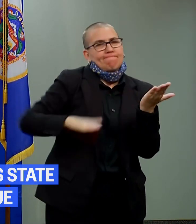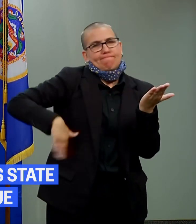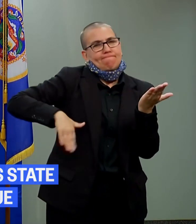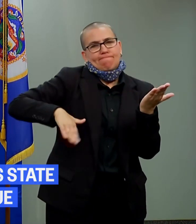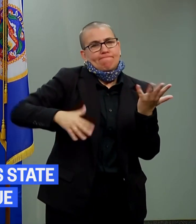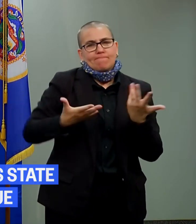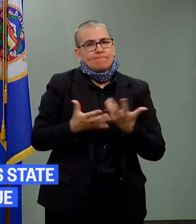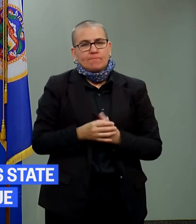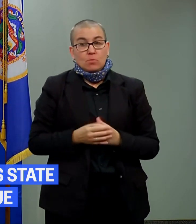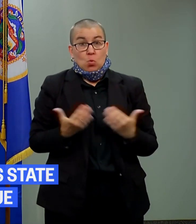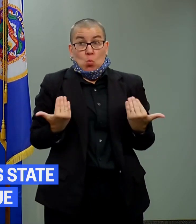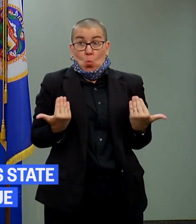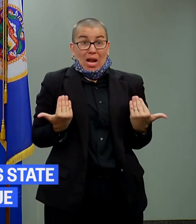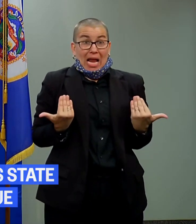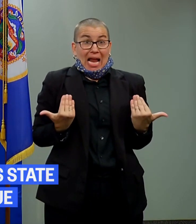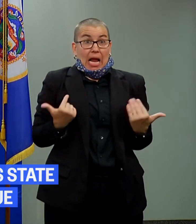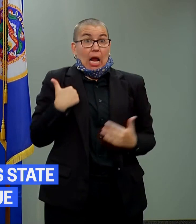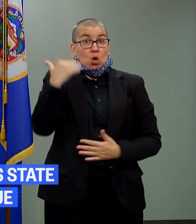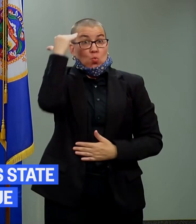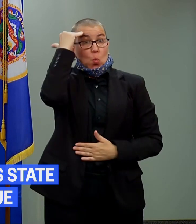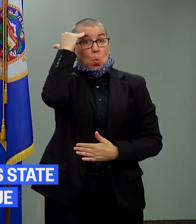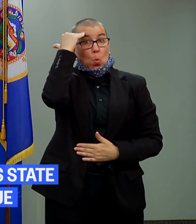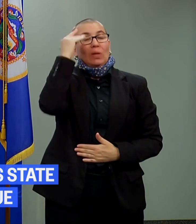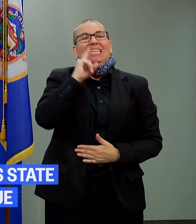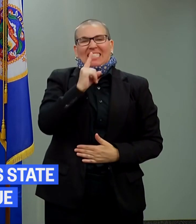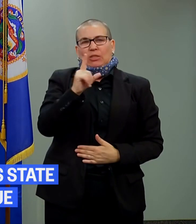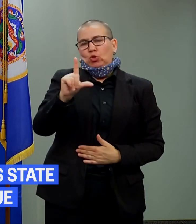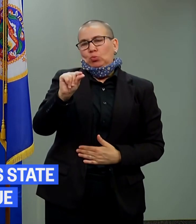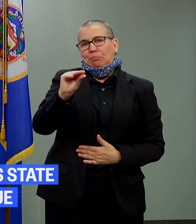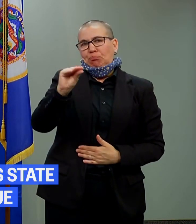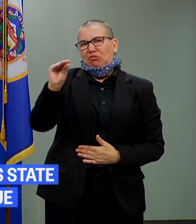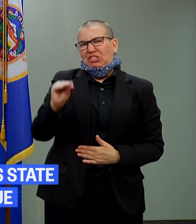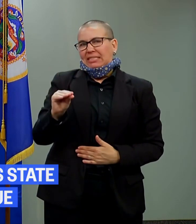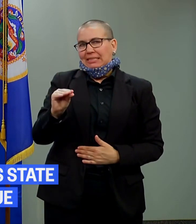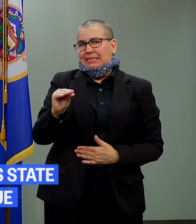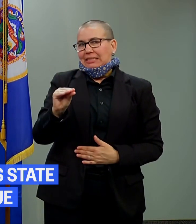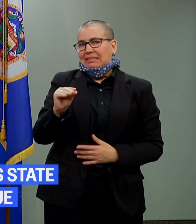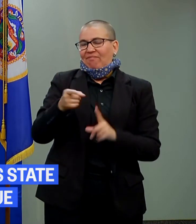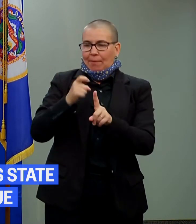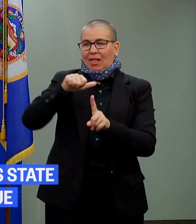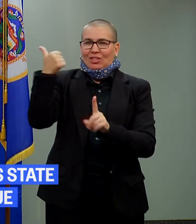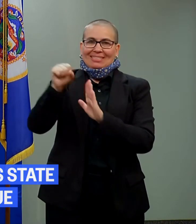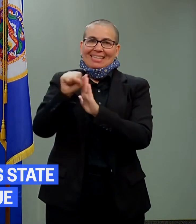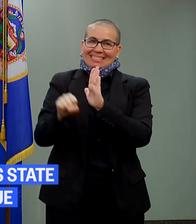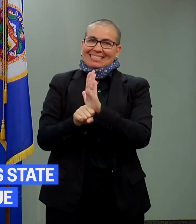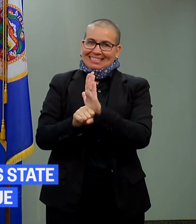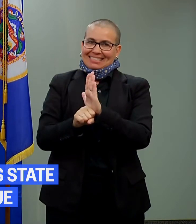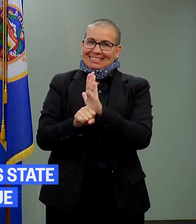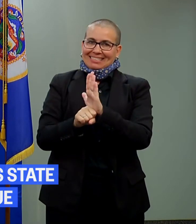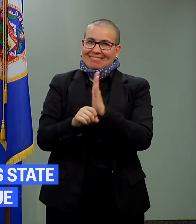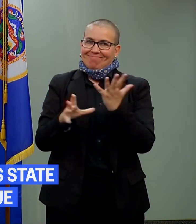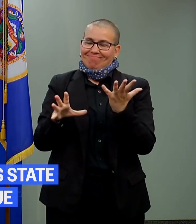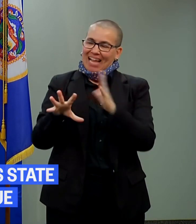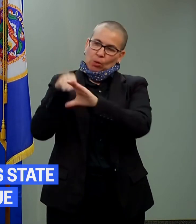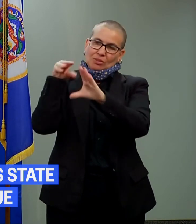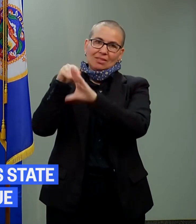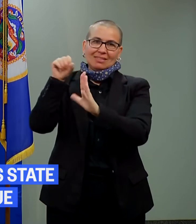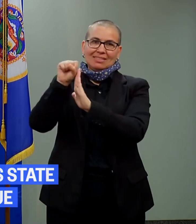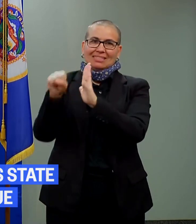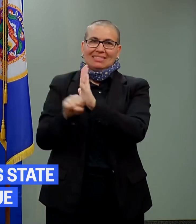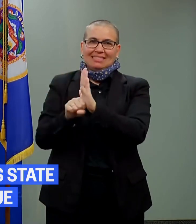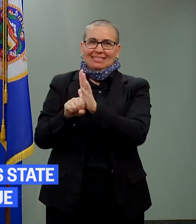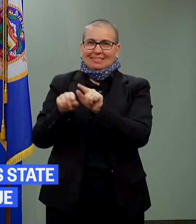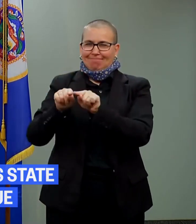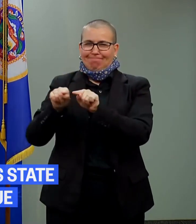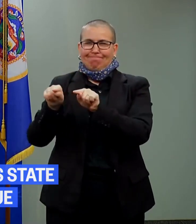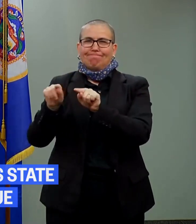set of arrests, but 20% yesterday of yesterday's arrests had out-of-state addresses that we were tracking. Thank